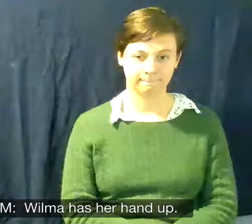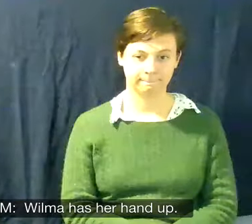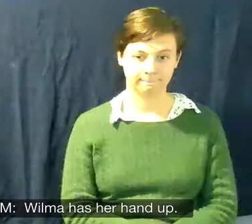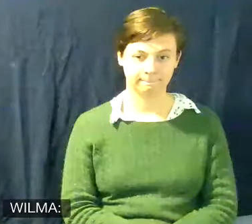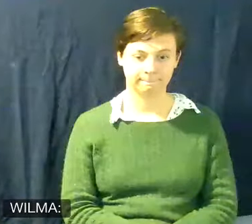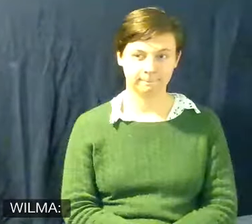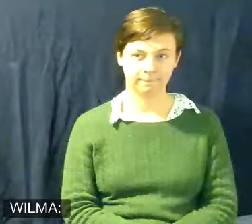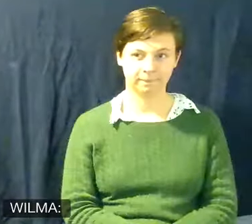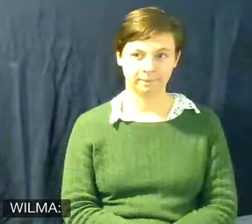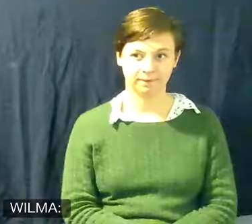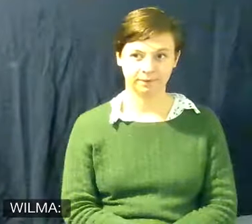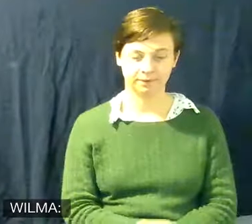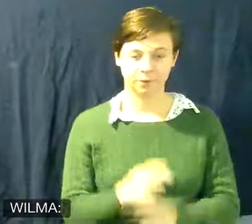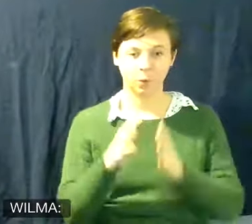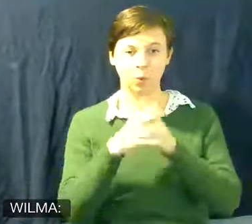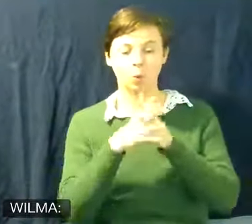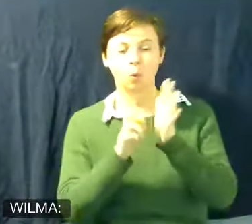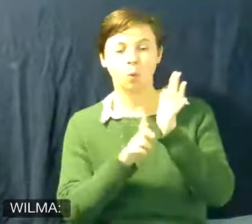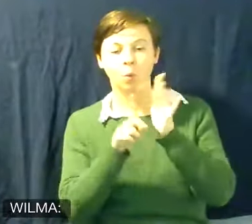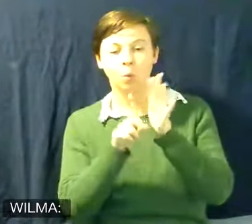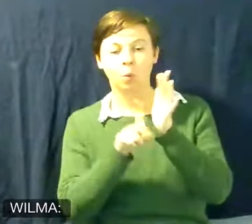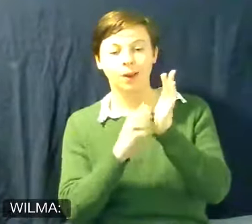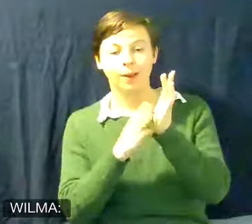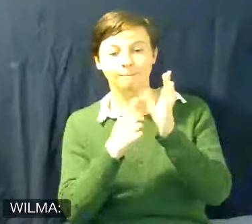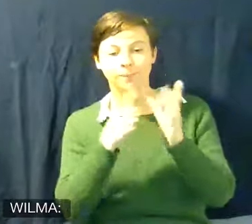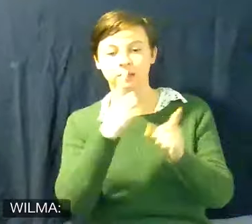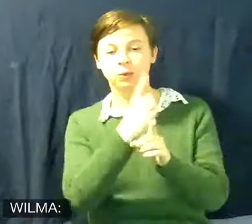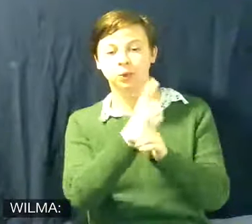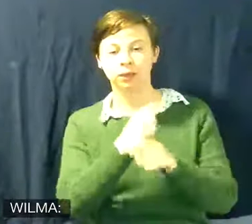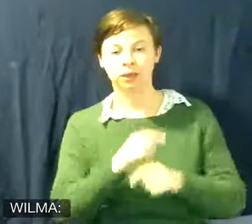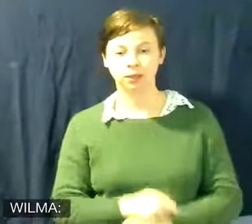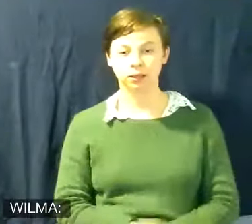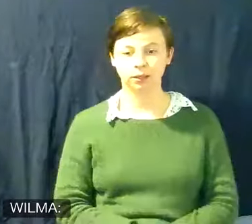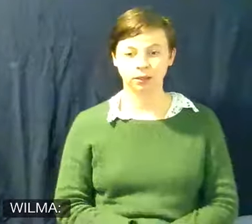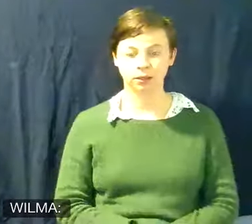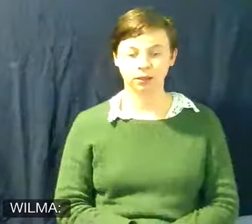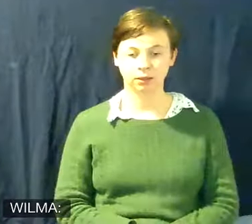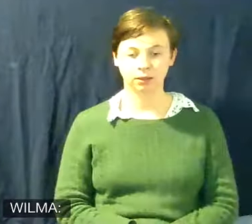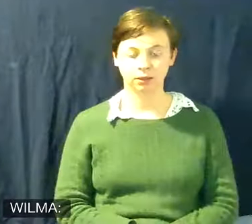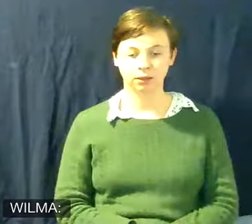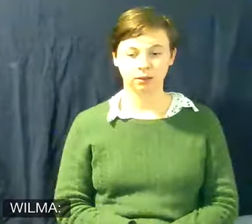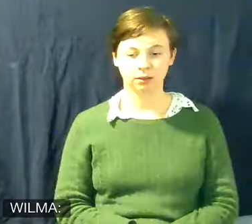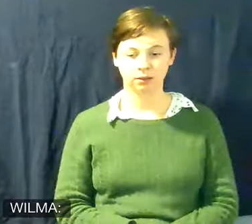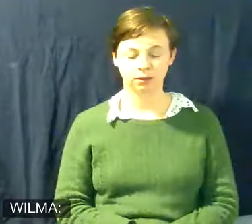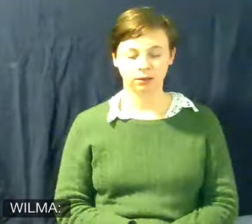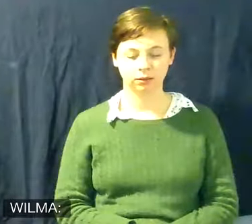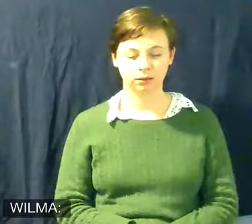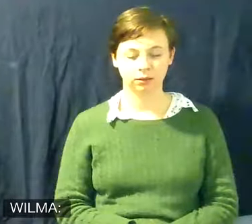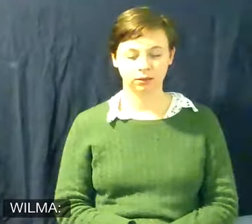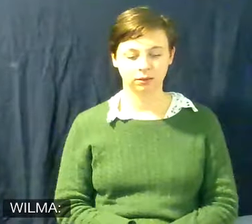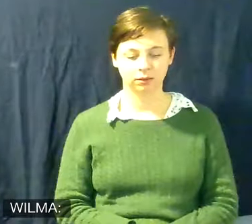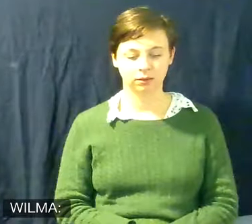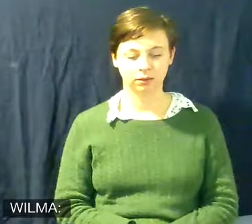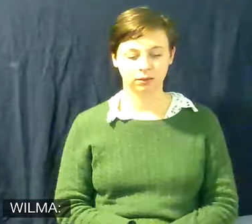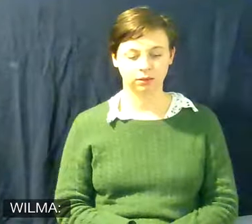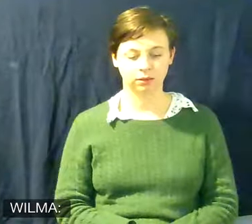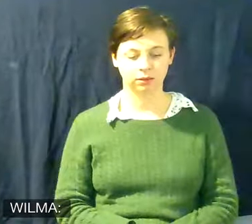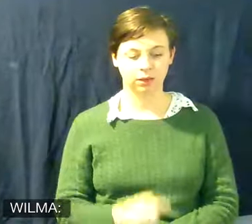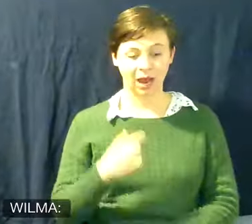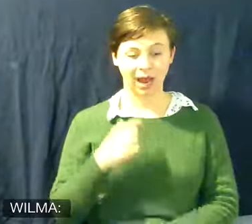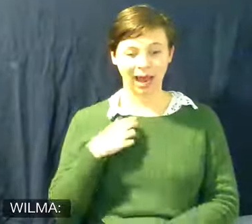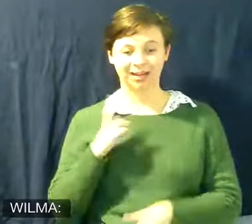Yeah, can you hear me? Yes, go ahead, Wilma. Okay, great. I'm sorry, I joined a